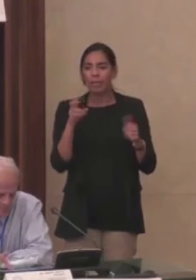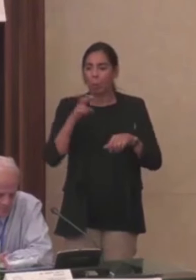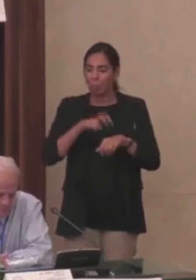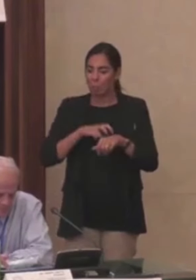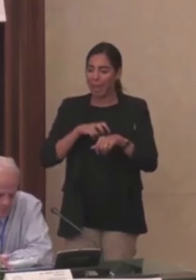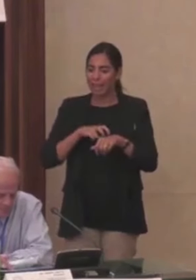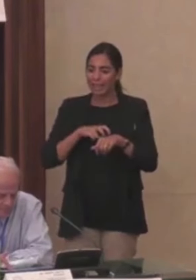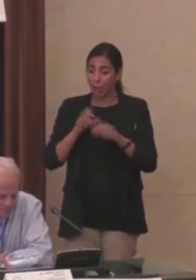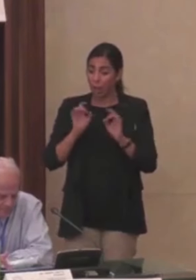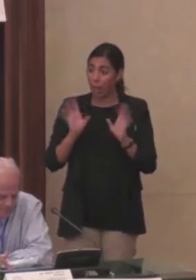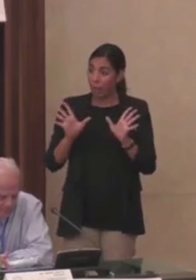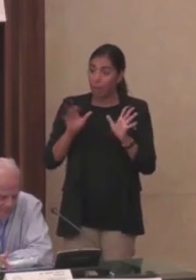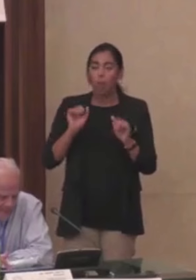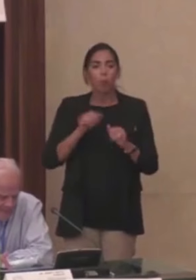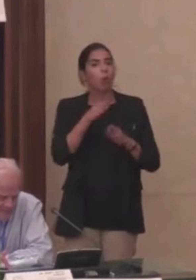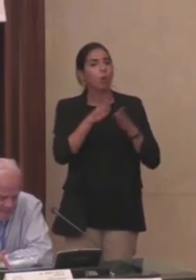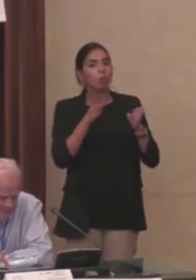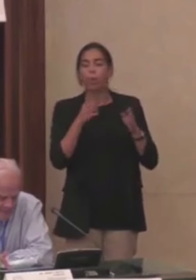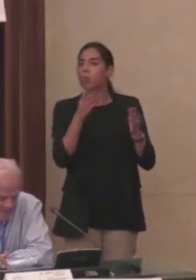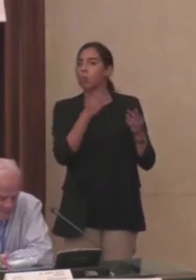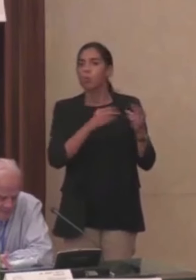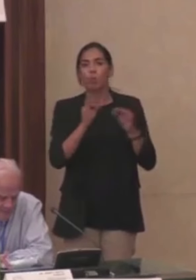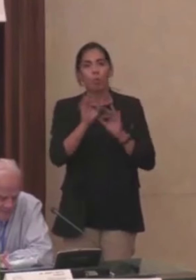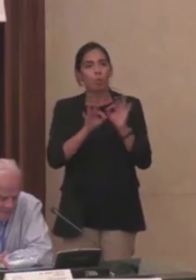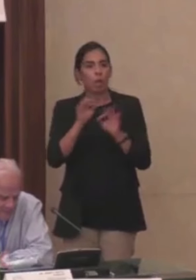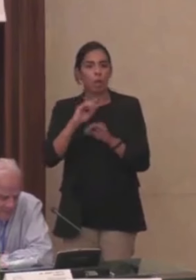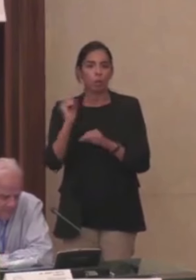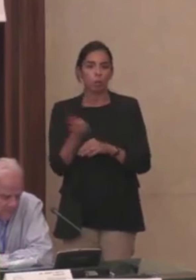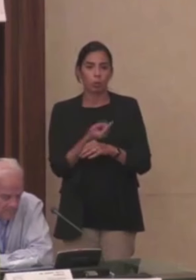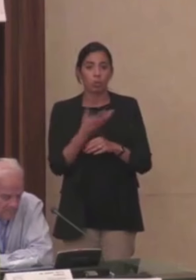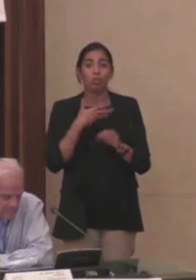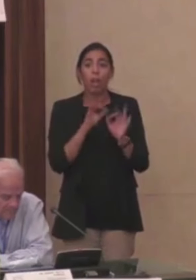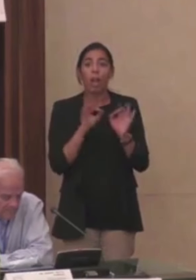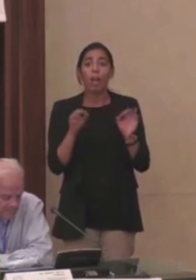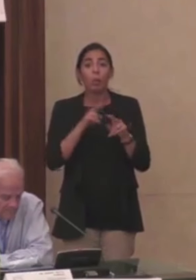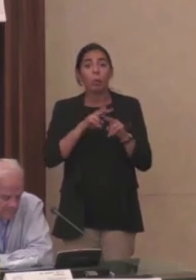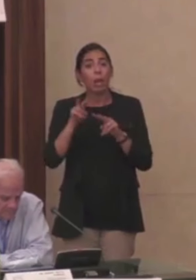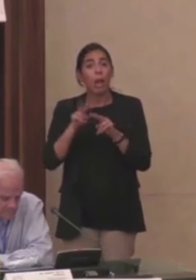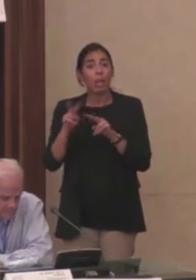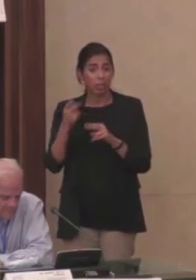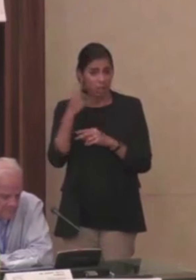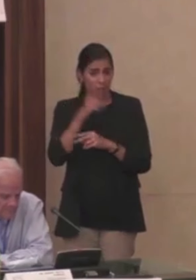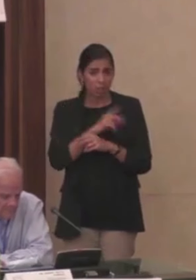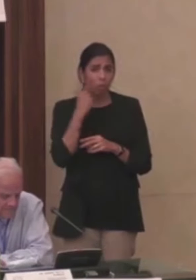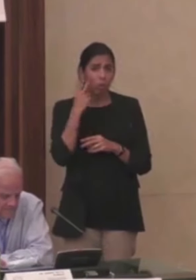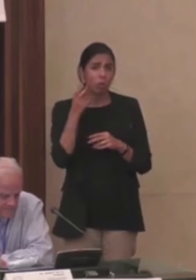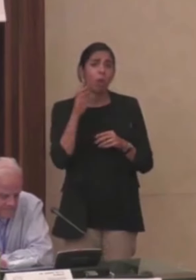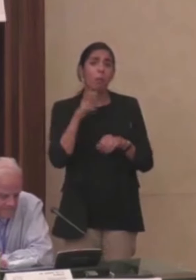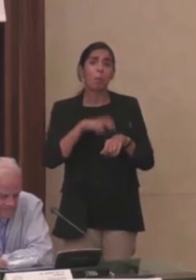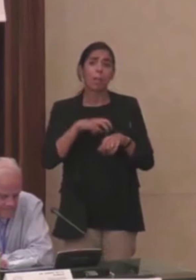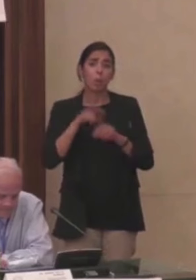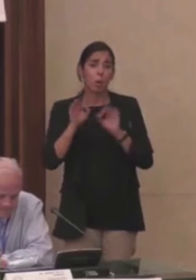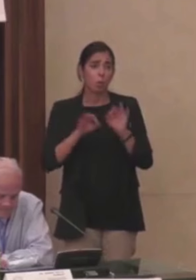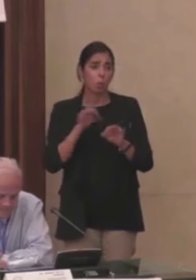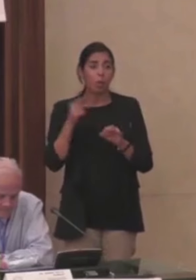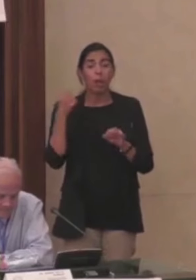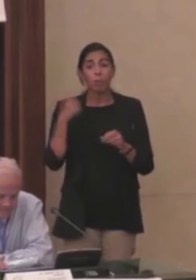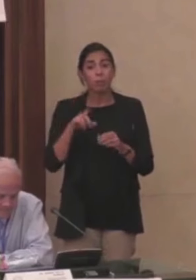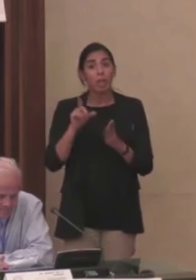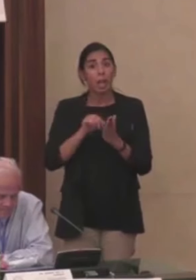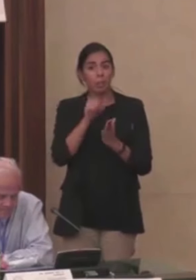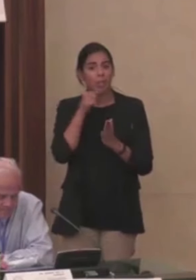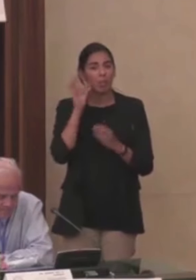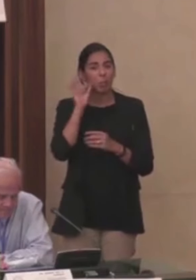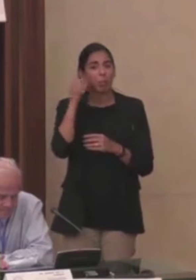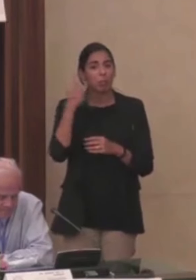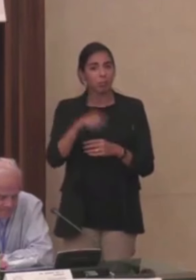Our goal is that doctors can treat as many people as possible all over the world. This is